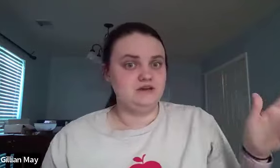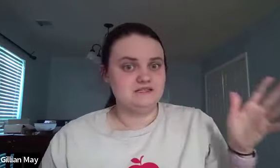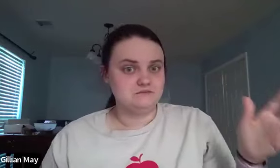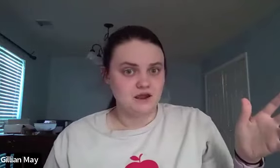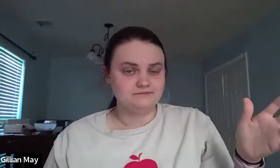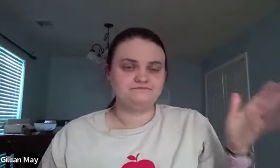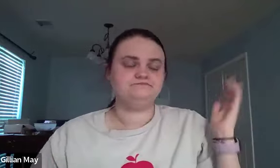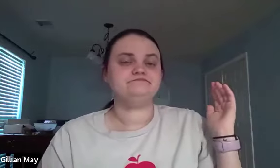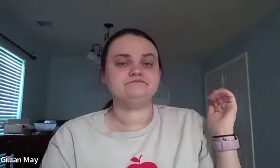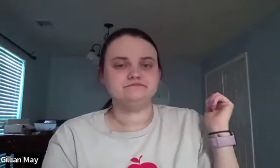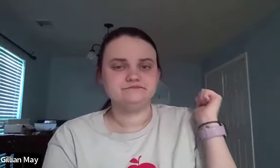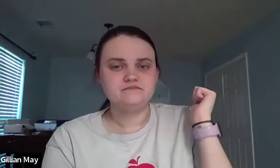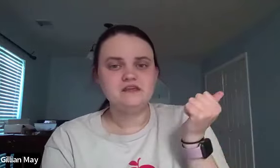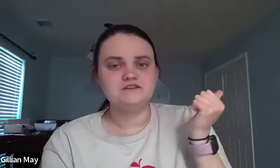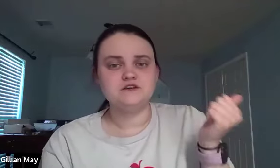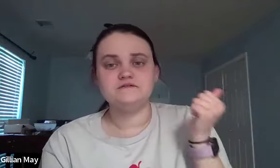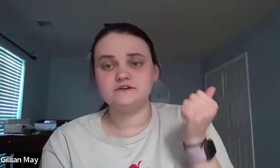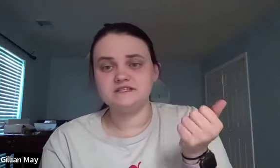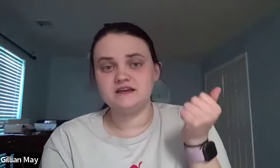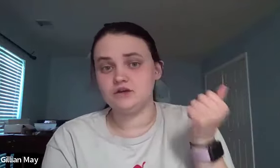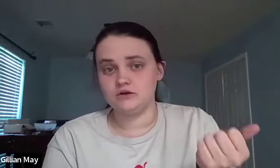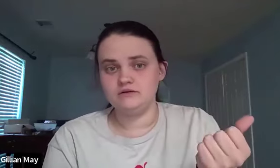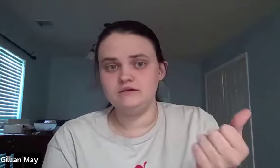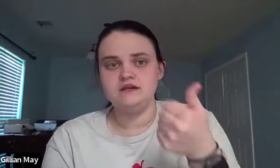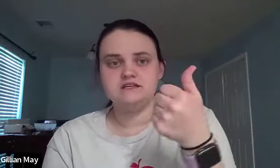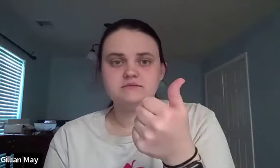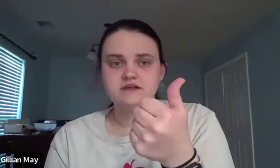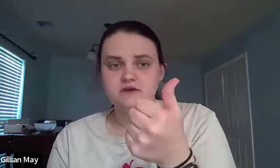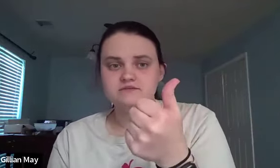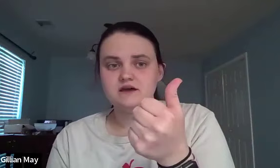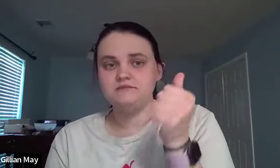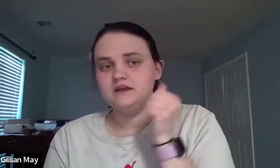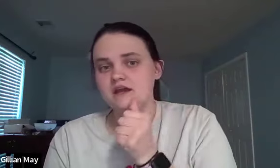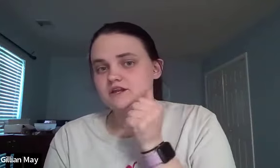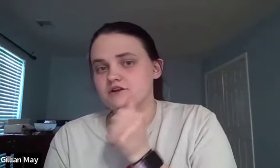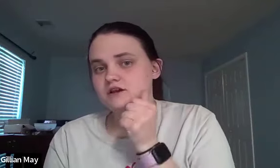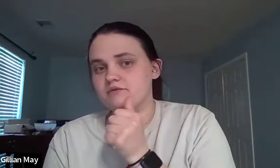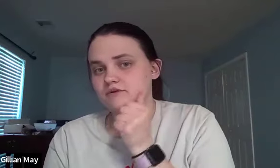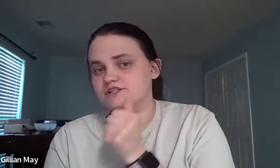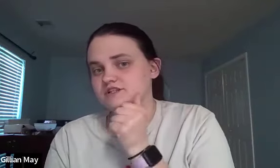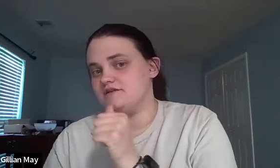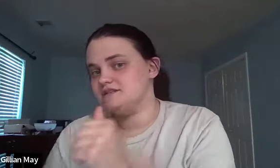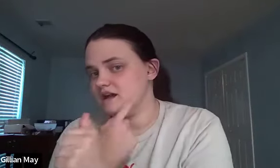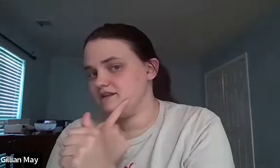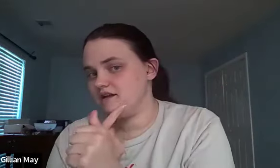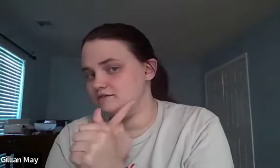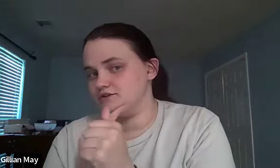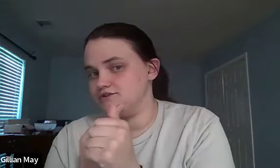guys them now. So the first sign, girl, is going to be a thumbs up, and you're going to brush it on the side like of your